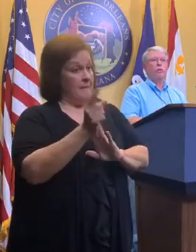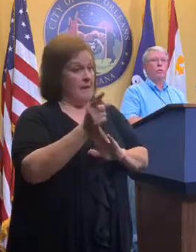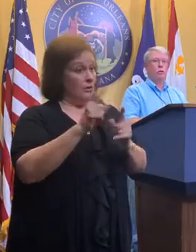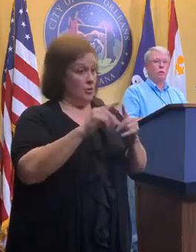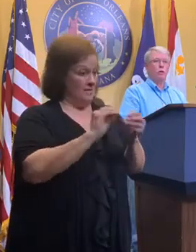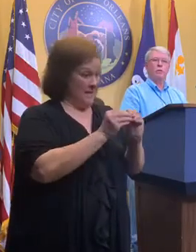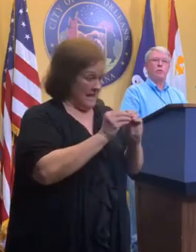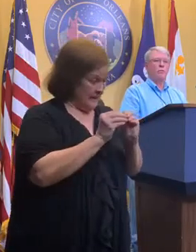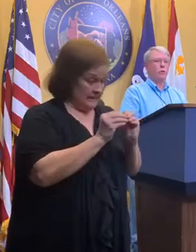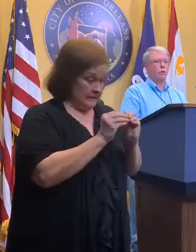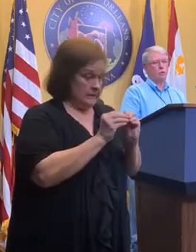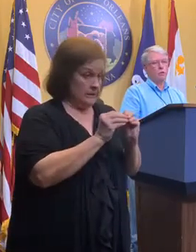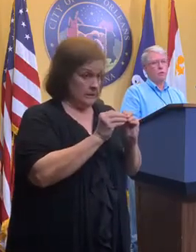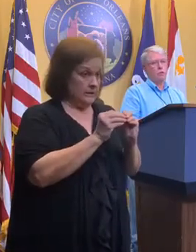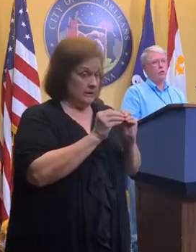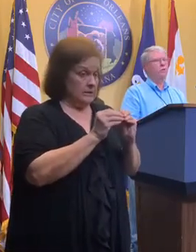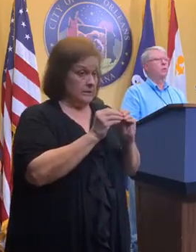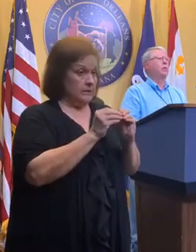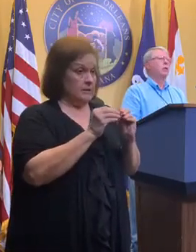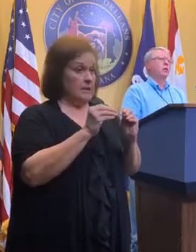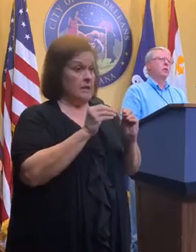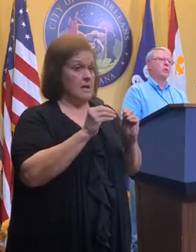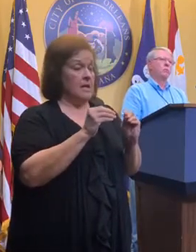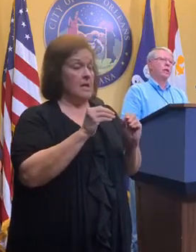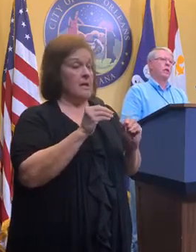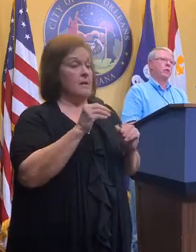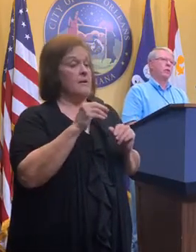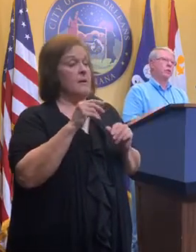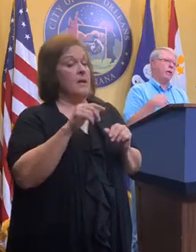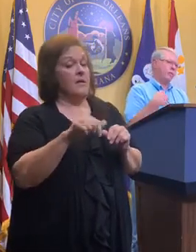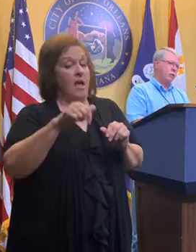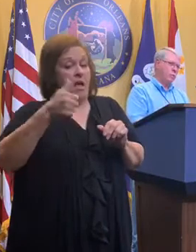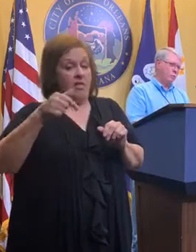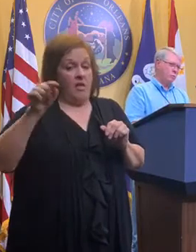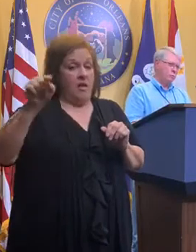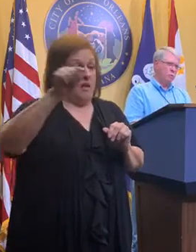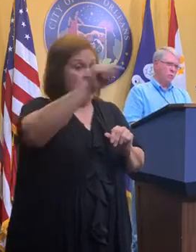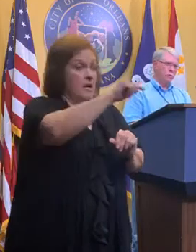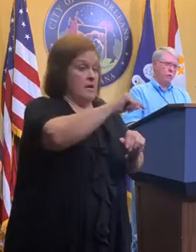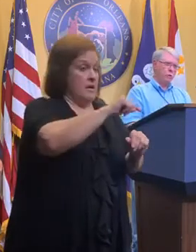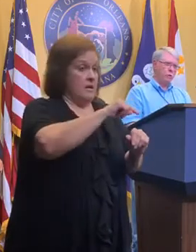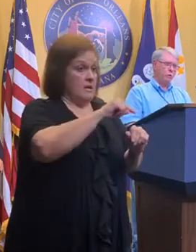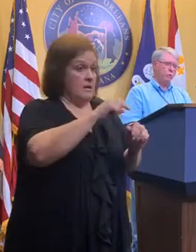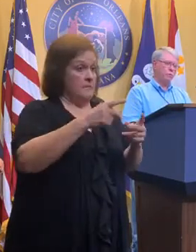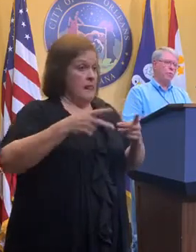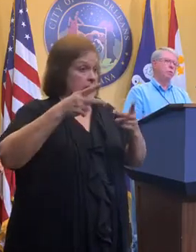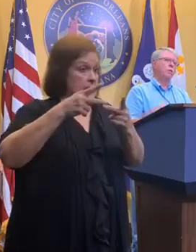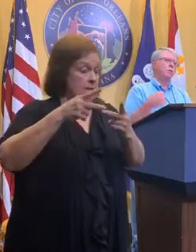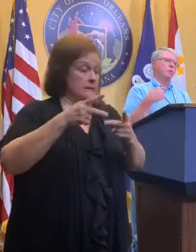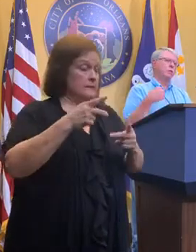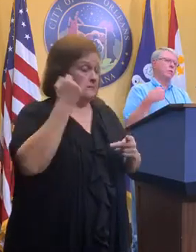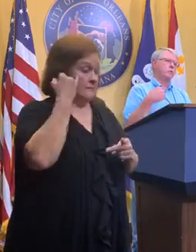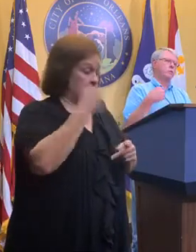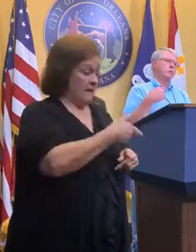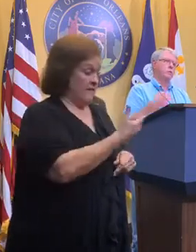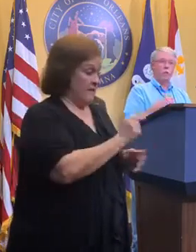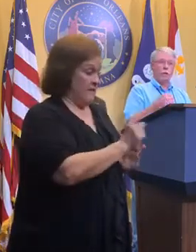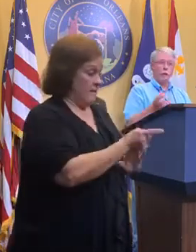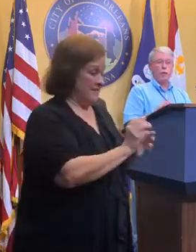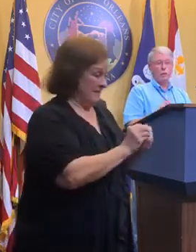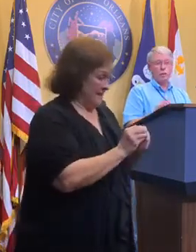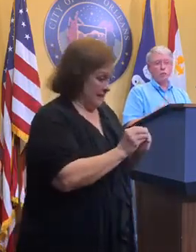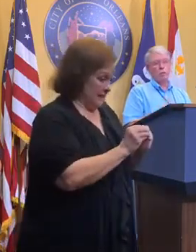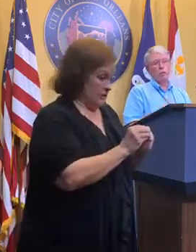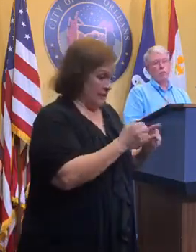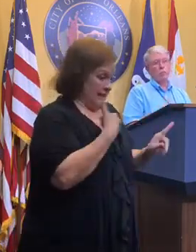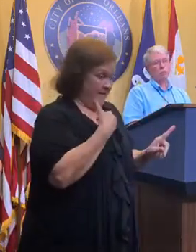of things that are going on at various locations. And after that 15-minute period is over, assuming